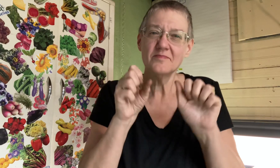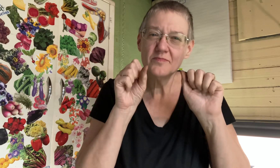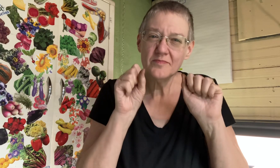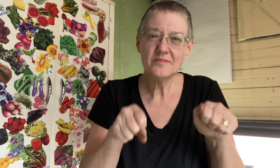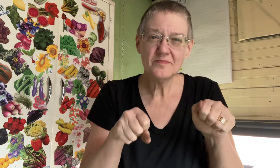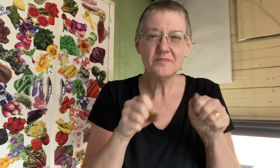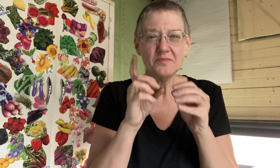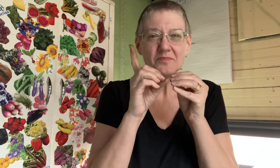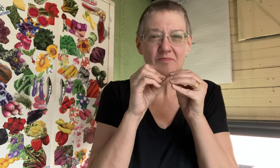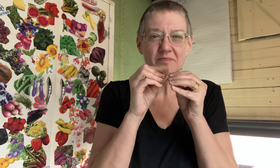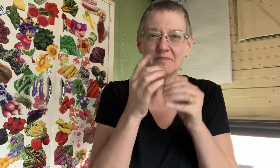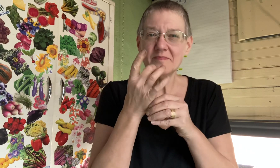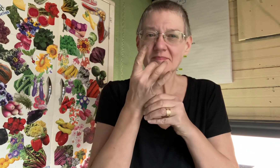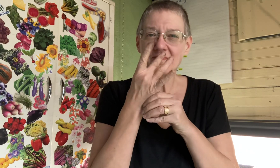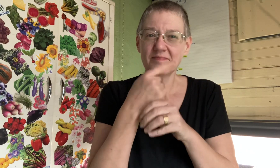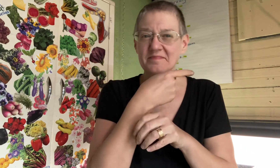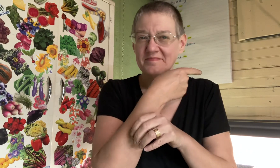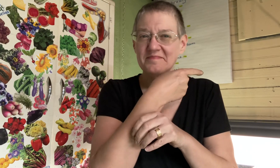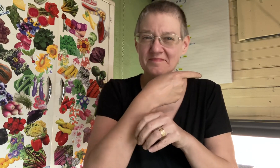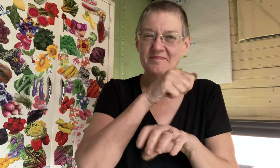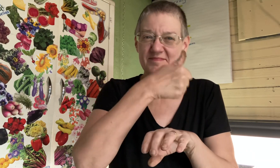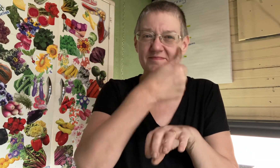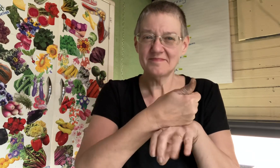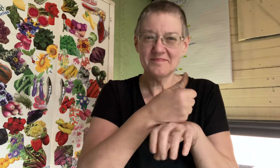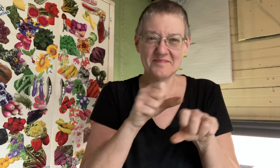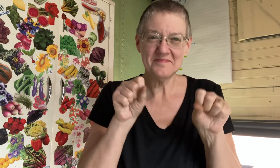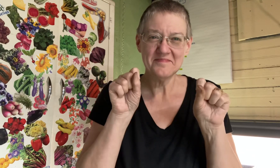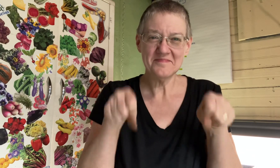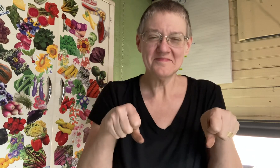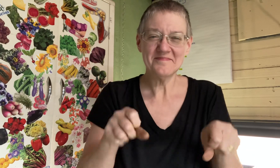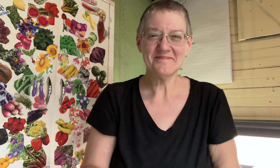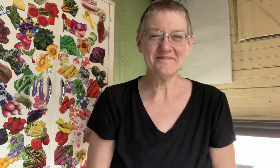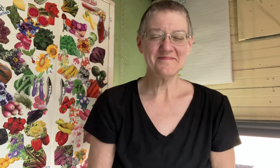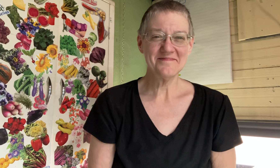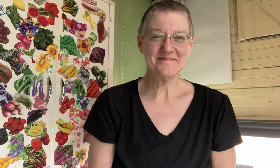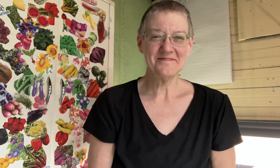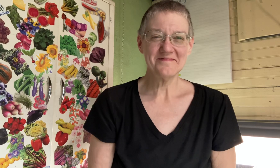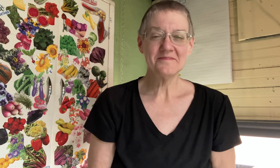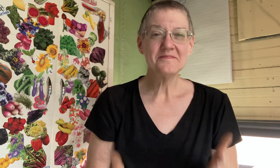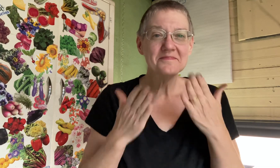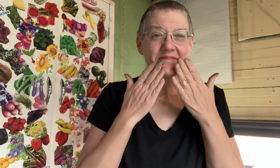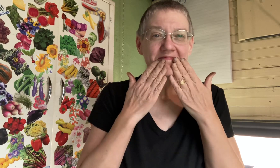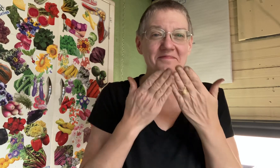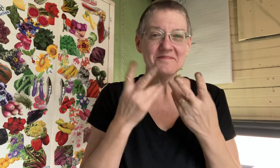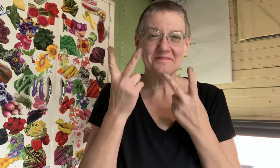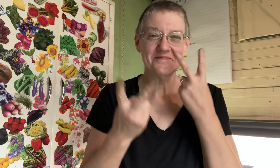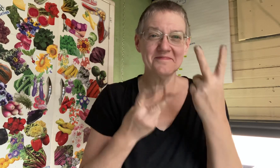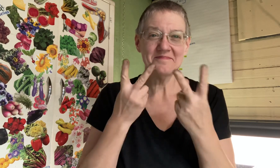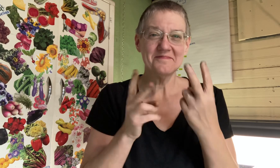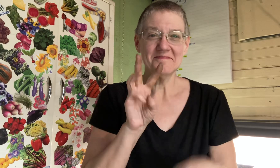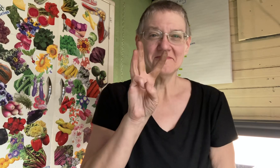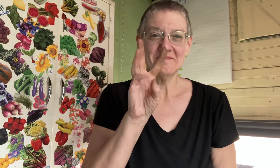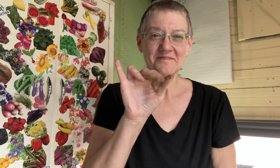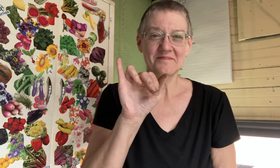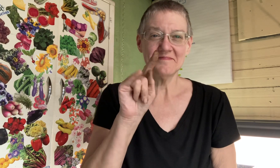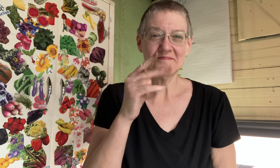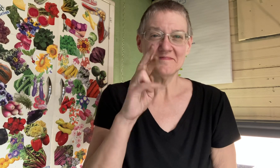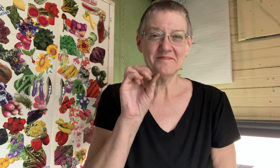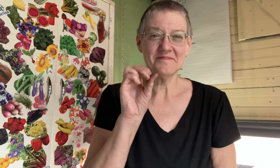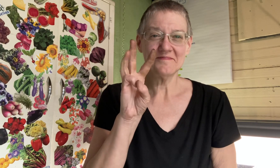growth. We could put one more light next year in that front room. Thank you for visiting